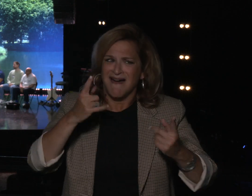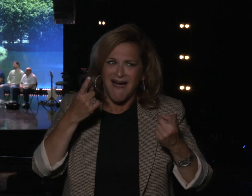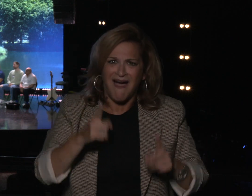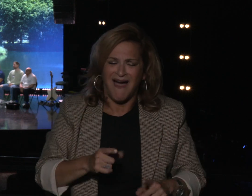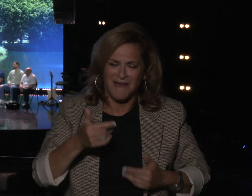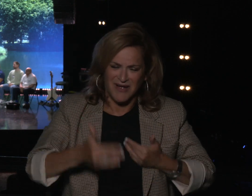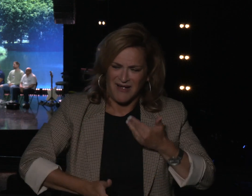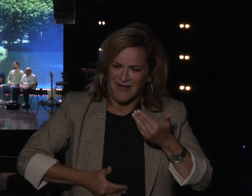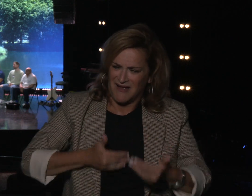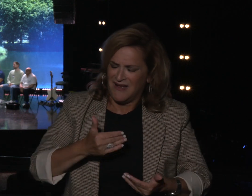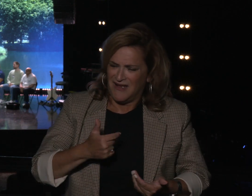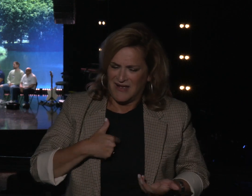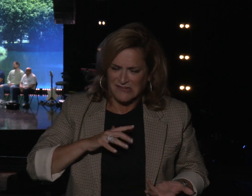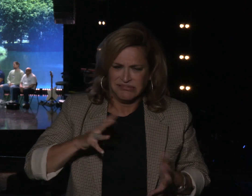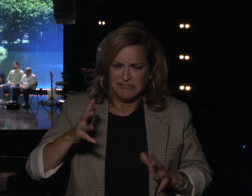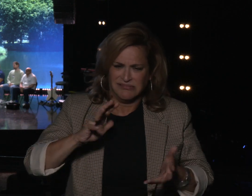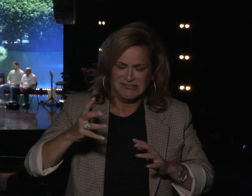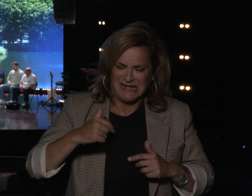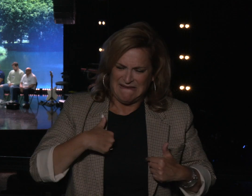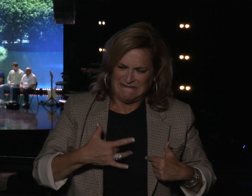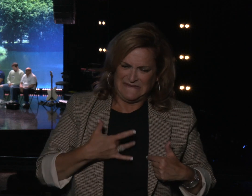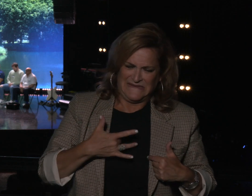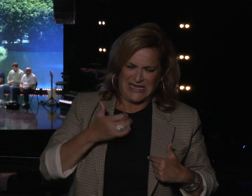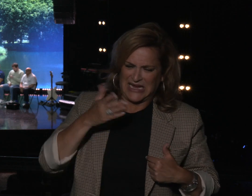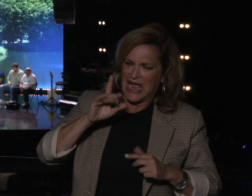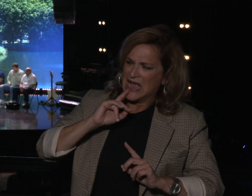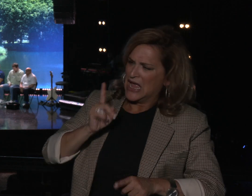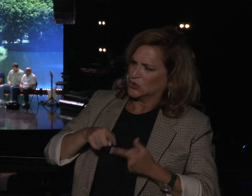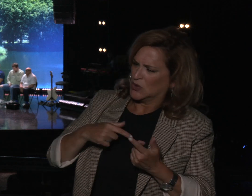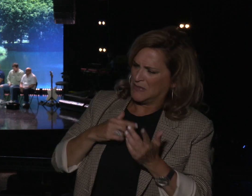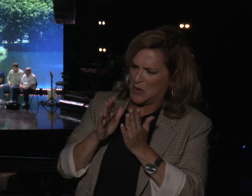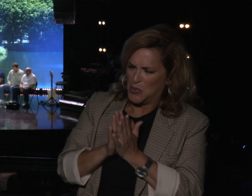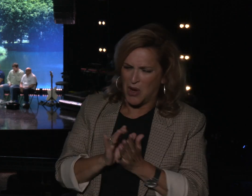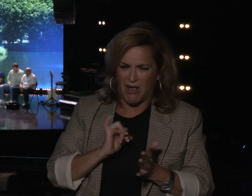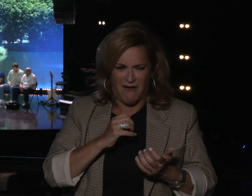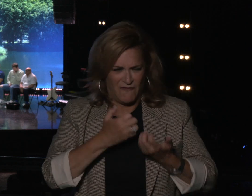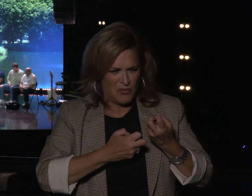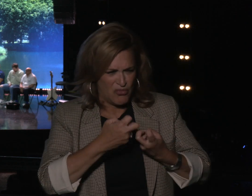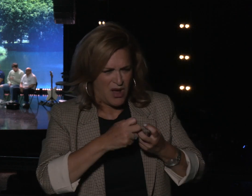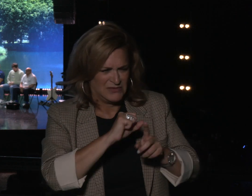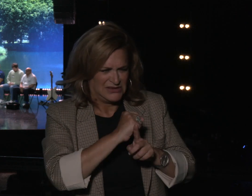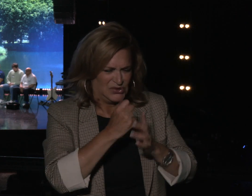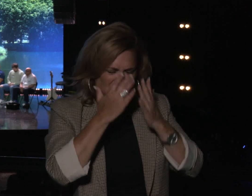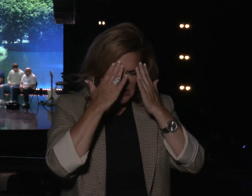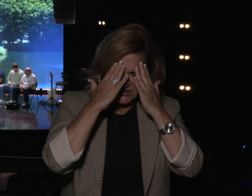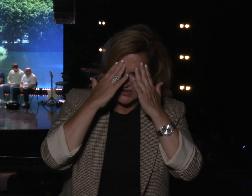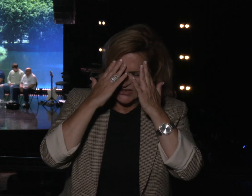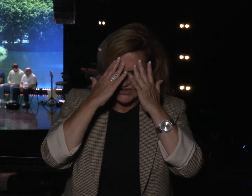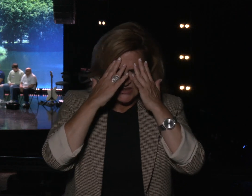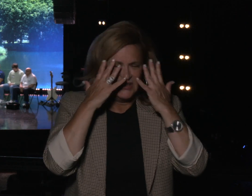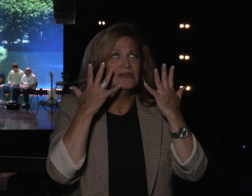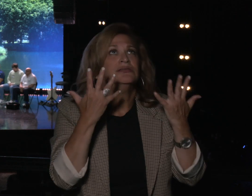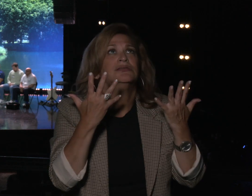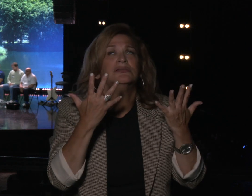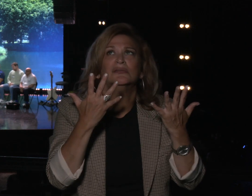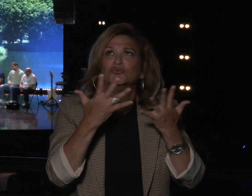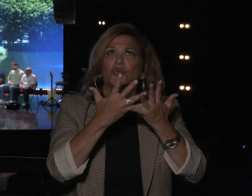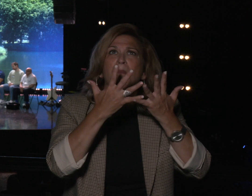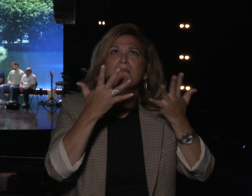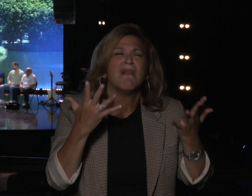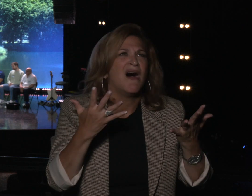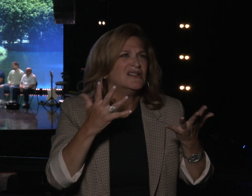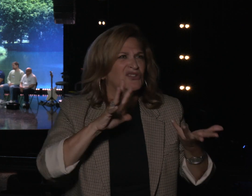working and I don't get it and I feel like God's not answering my prayers and I got this and I got this and I feel like everything's just going to